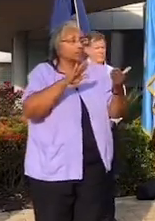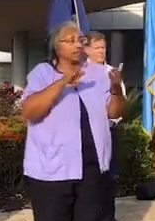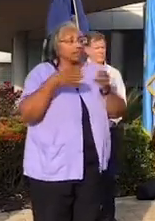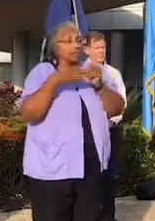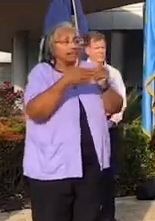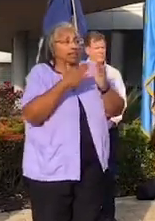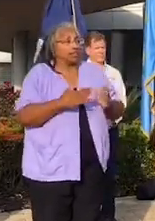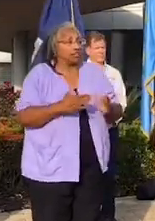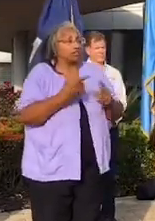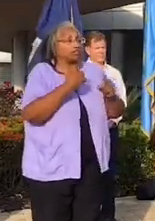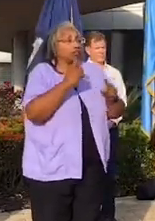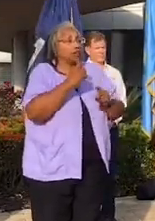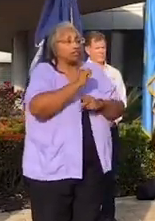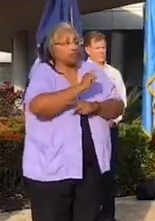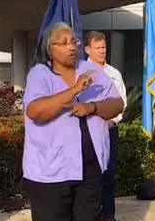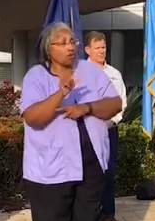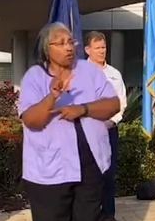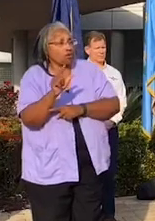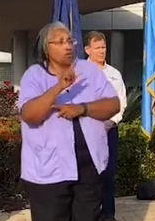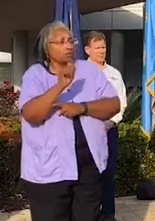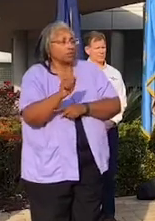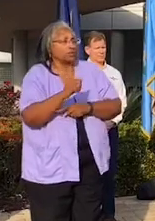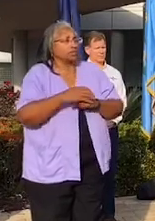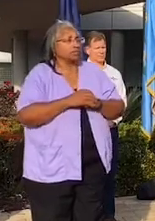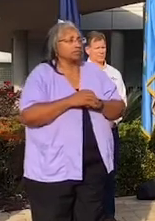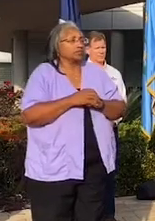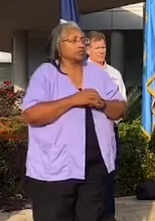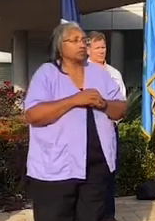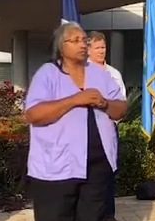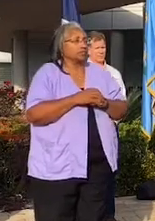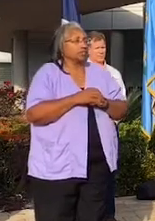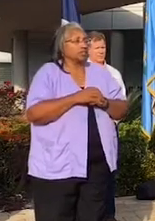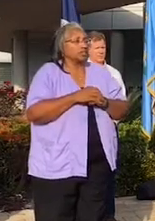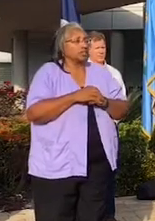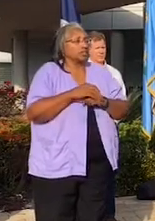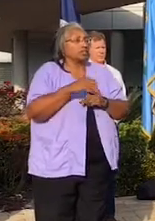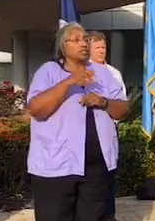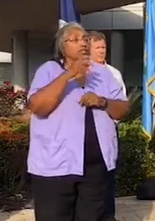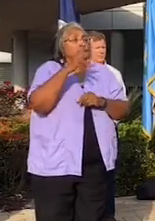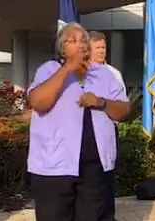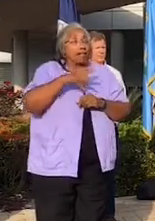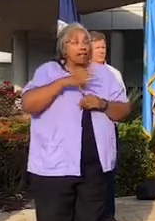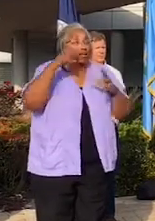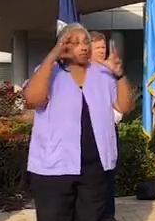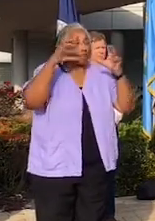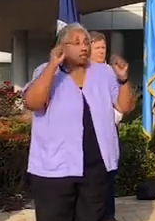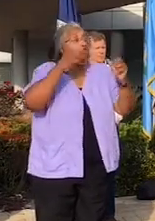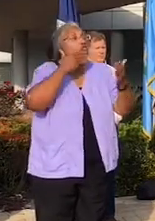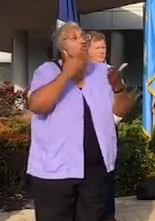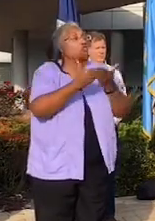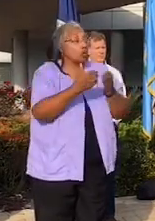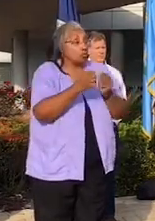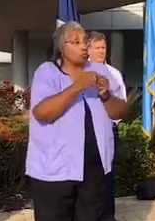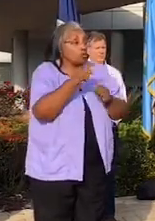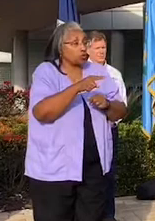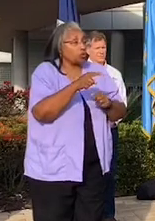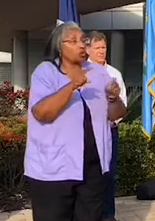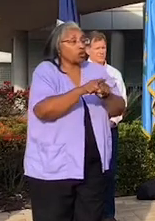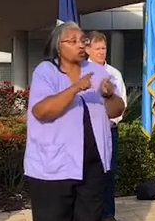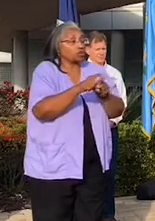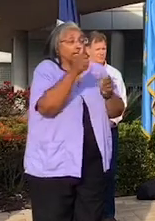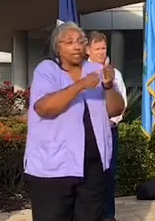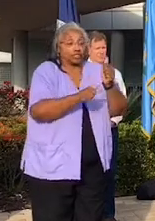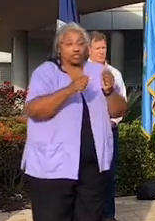leadership across our region. And Madam President, it's good to be not only with you, but each and every one of